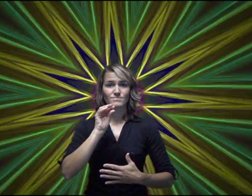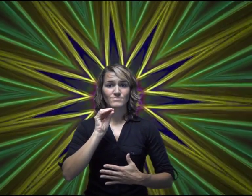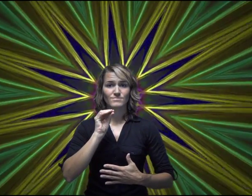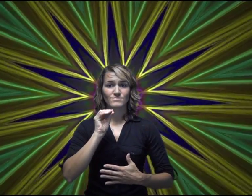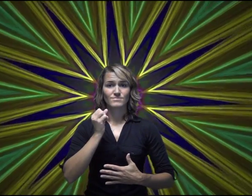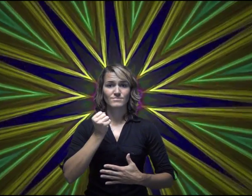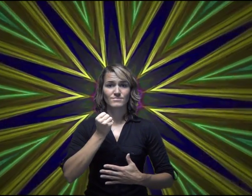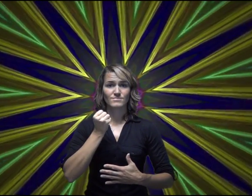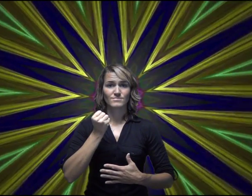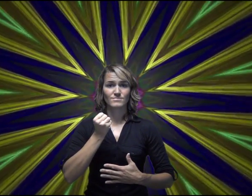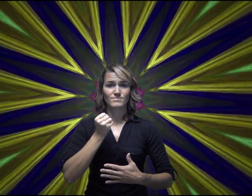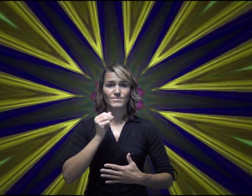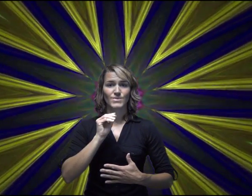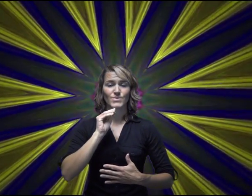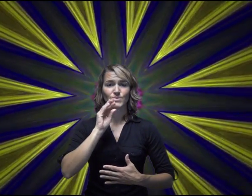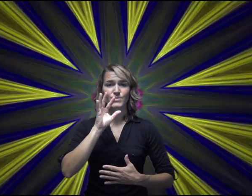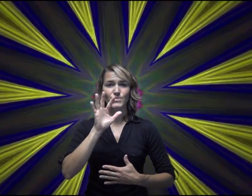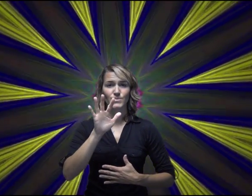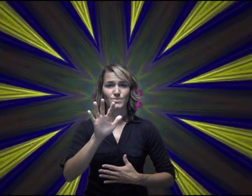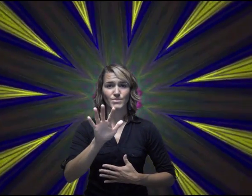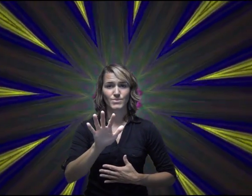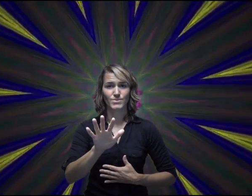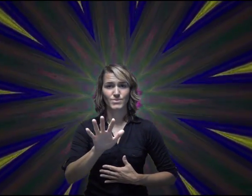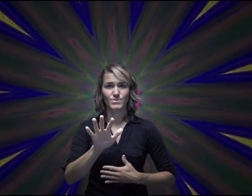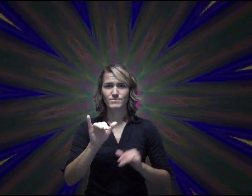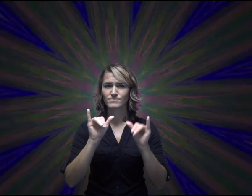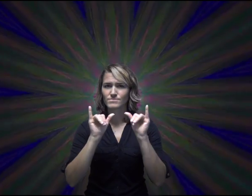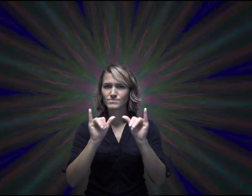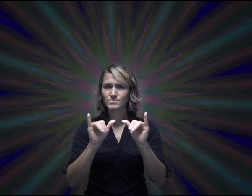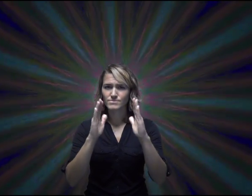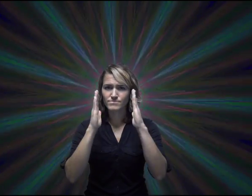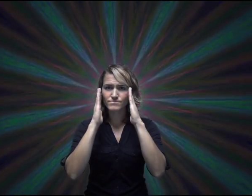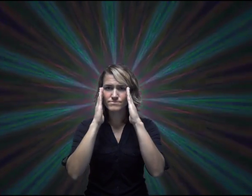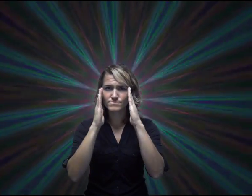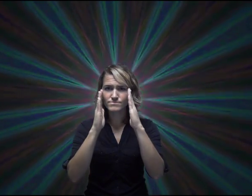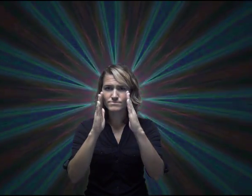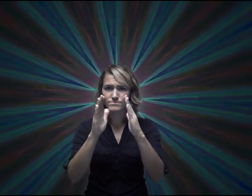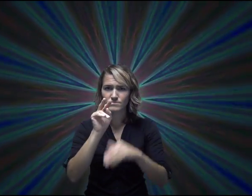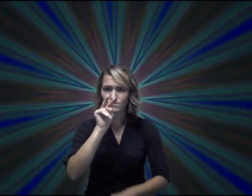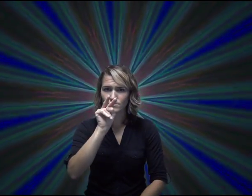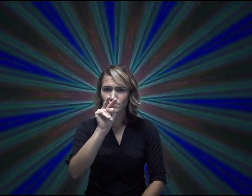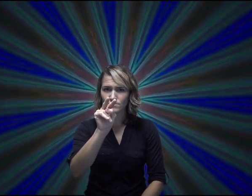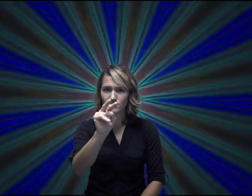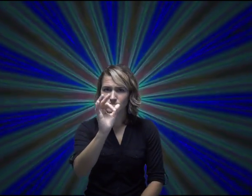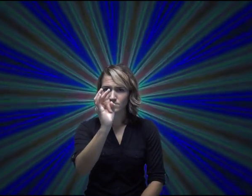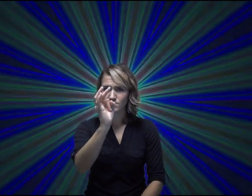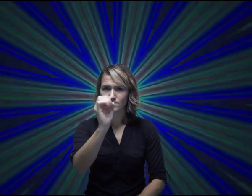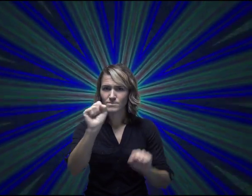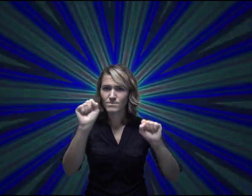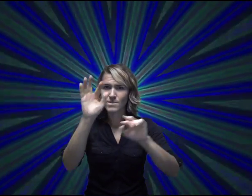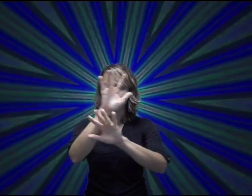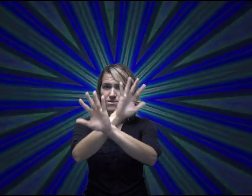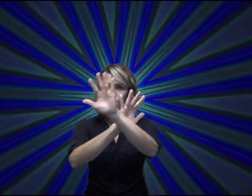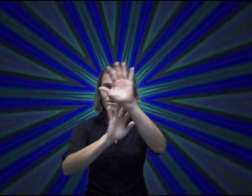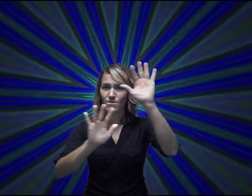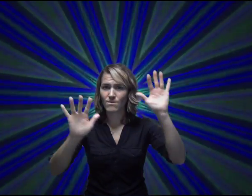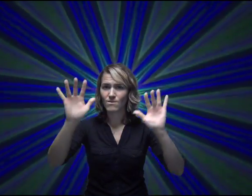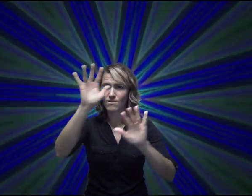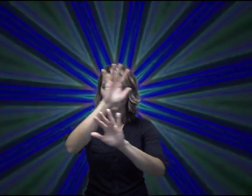Inhale, hold, exhale. Keep your mind focused on the center of the screen.